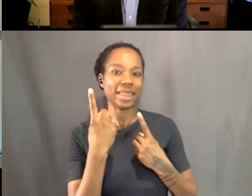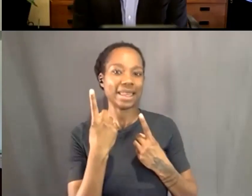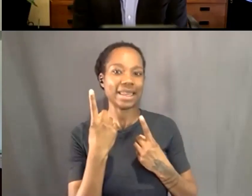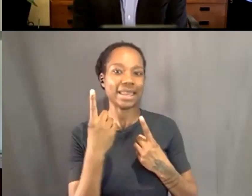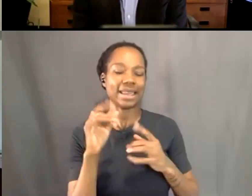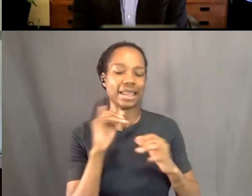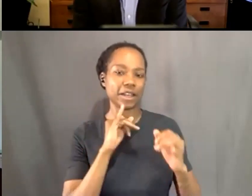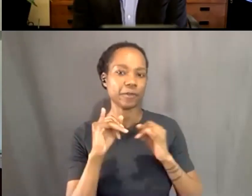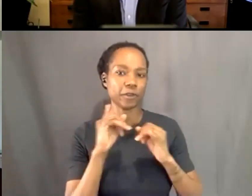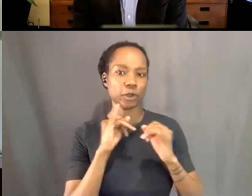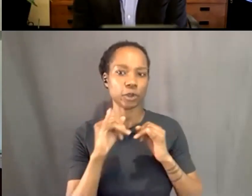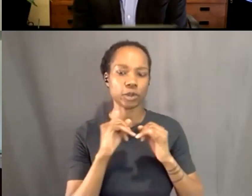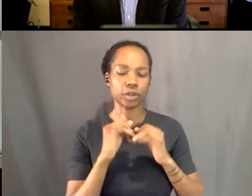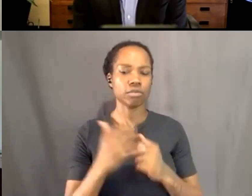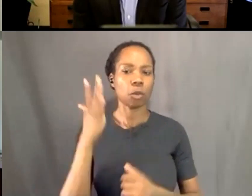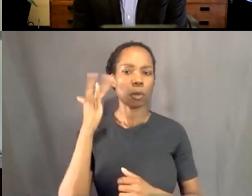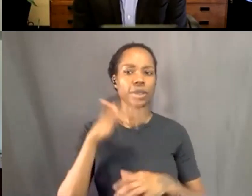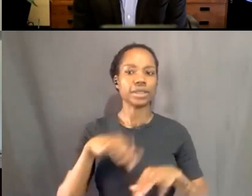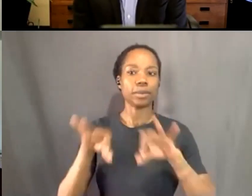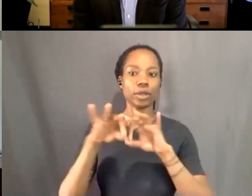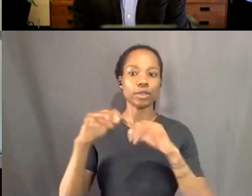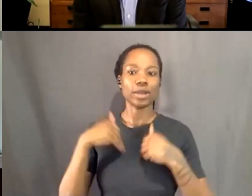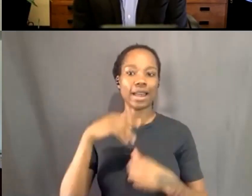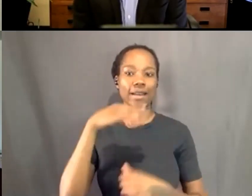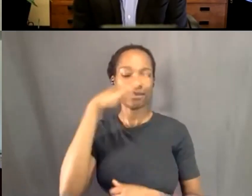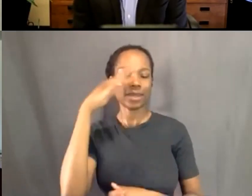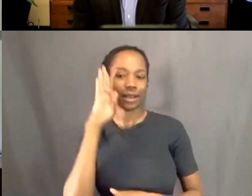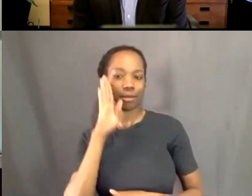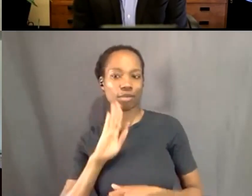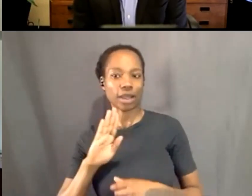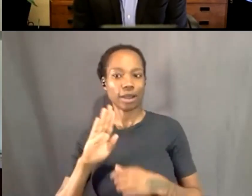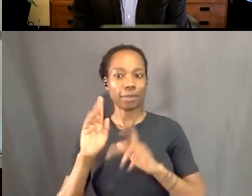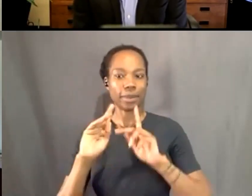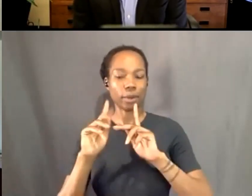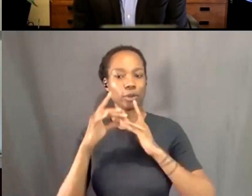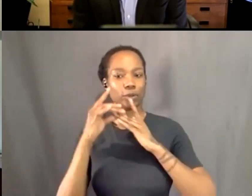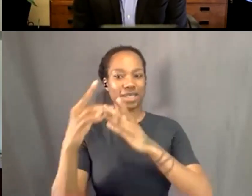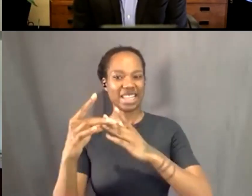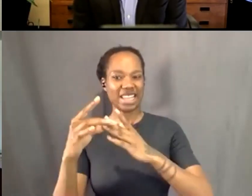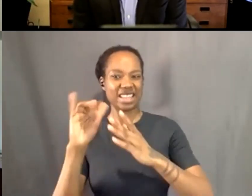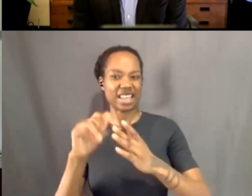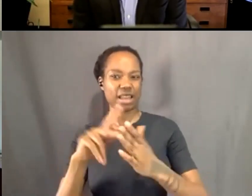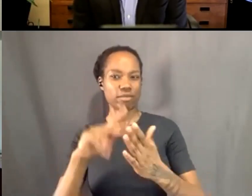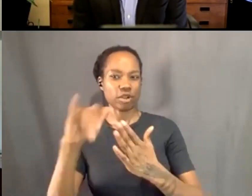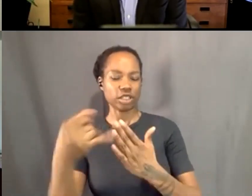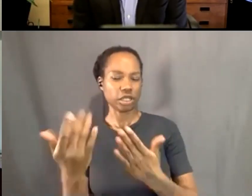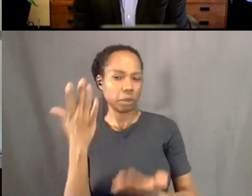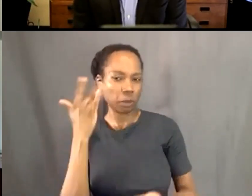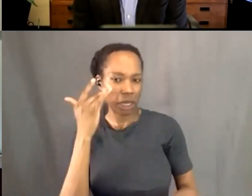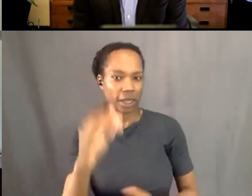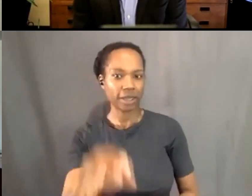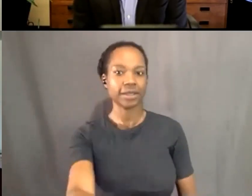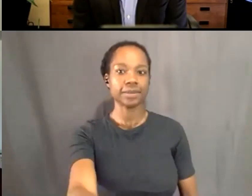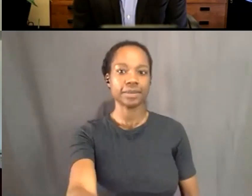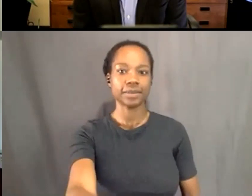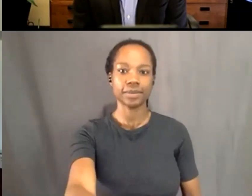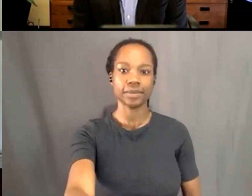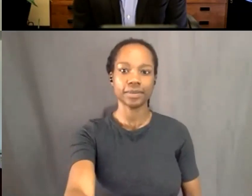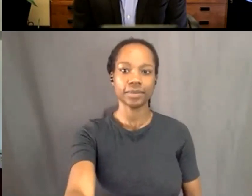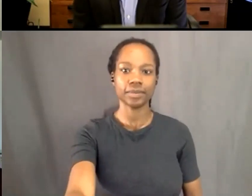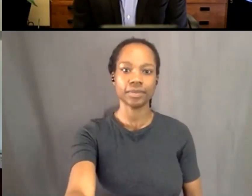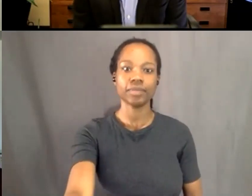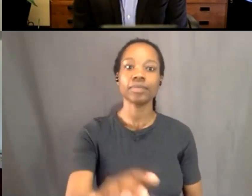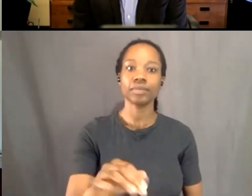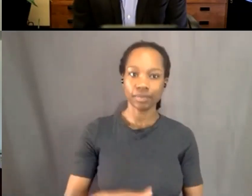Brown representation leading that effort? It's very important because people talk to people that look like